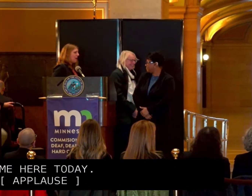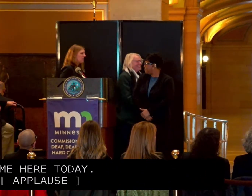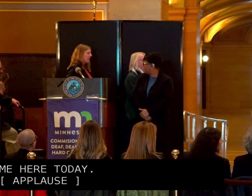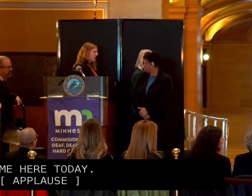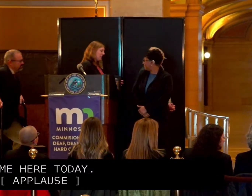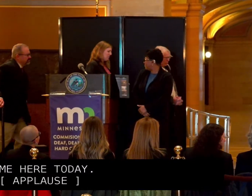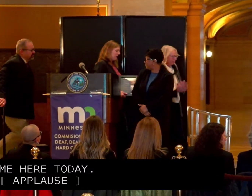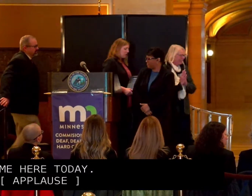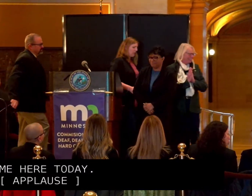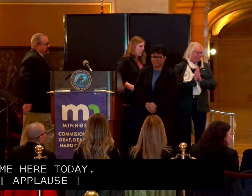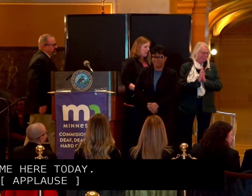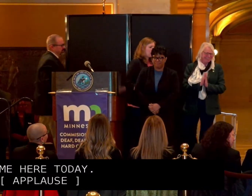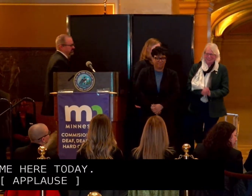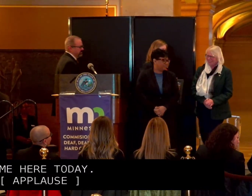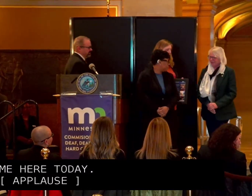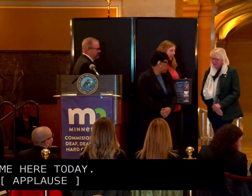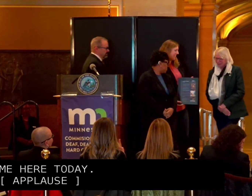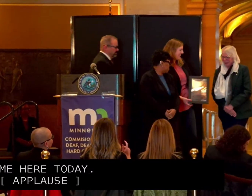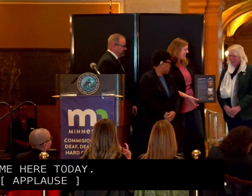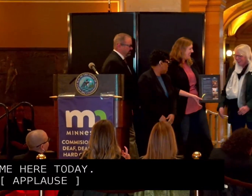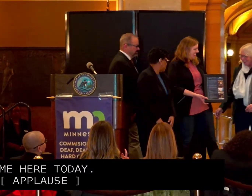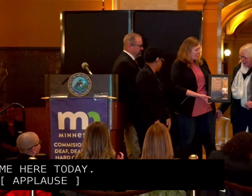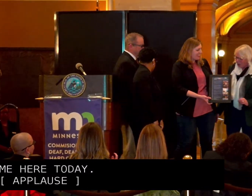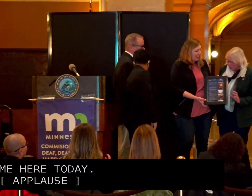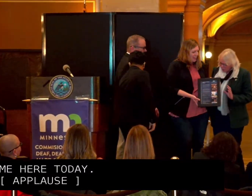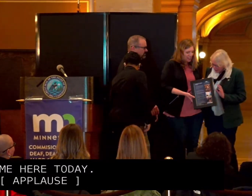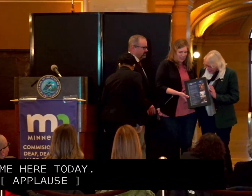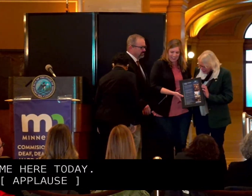The obligatory.